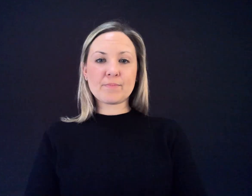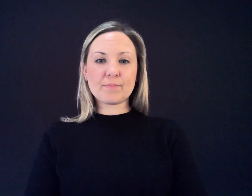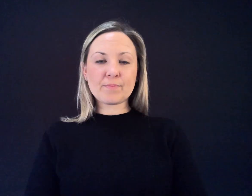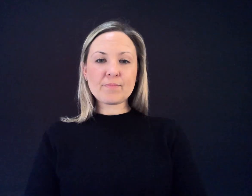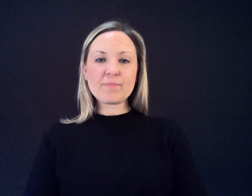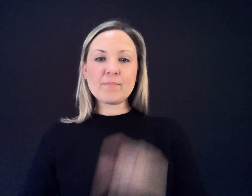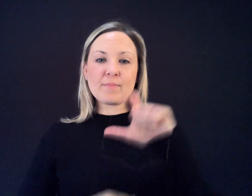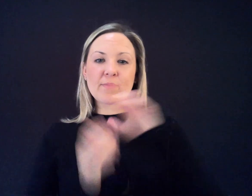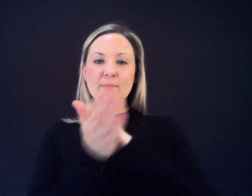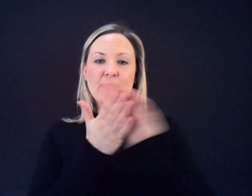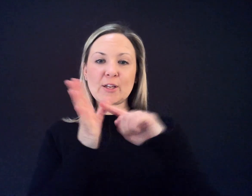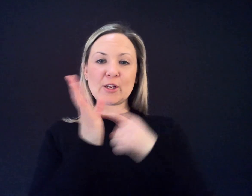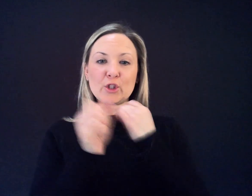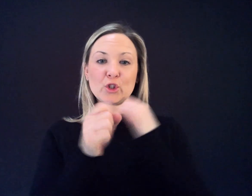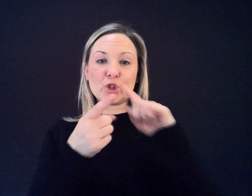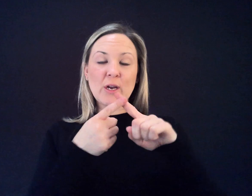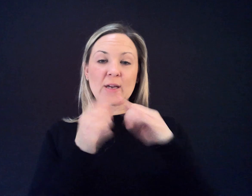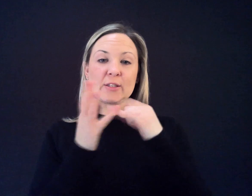Charge Syndrome Australasia.